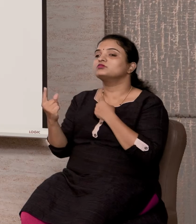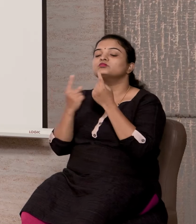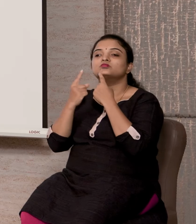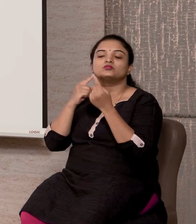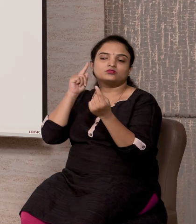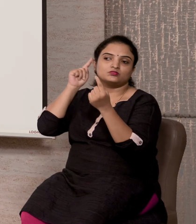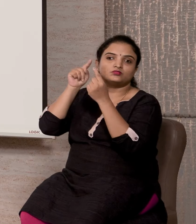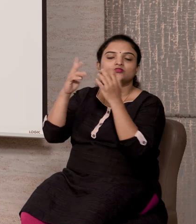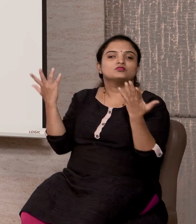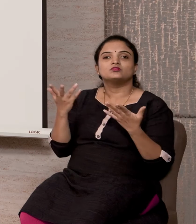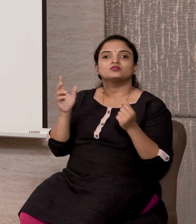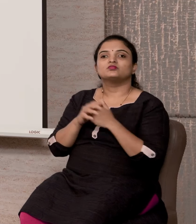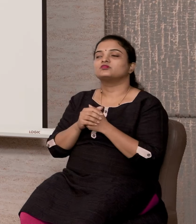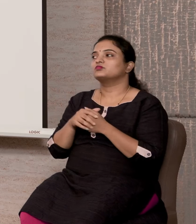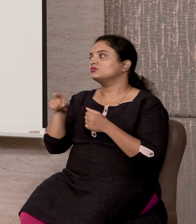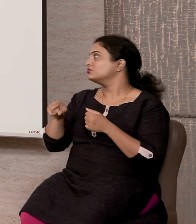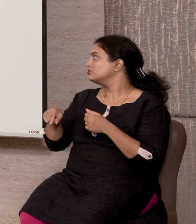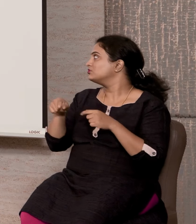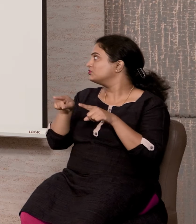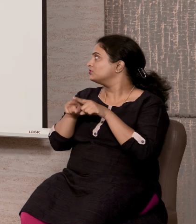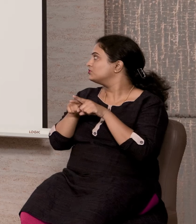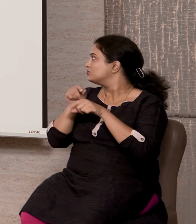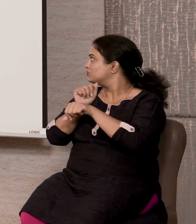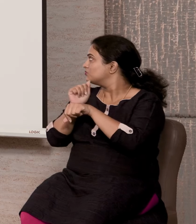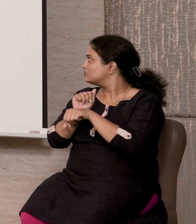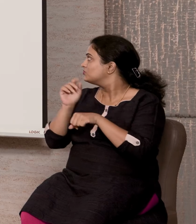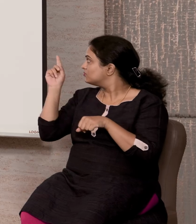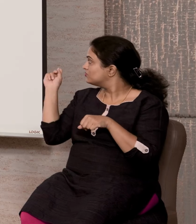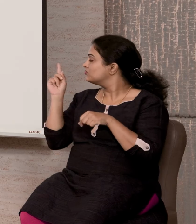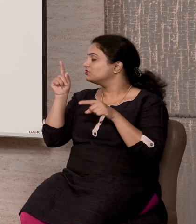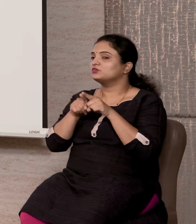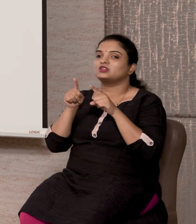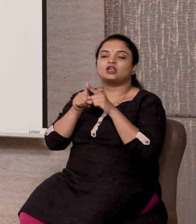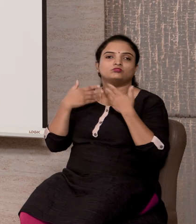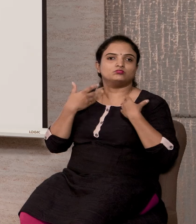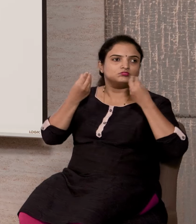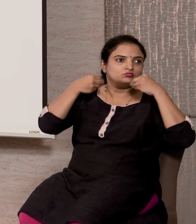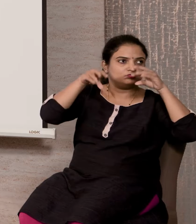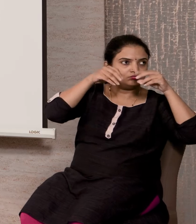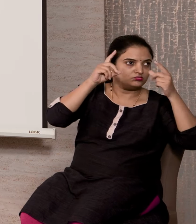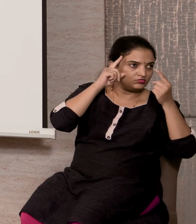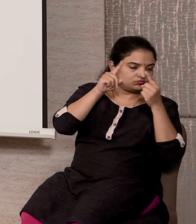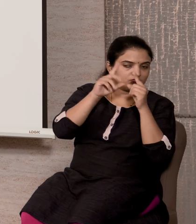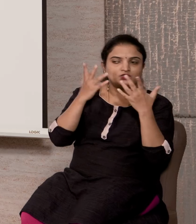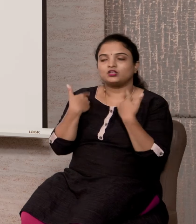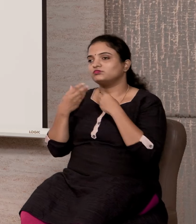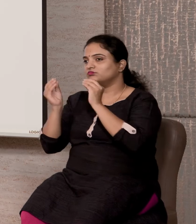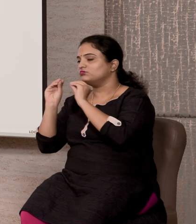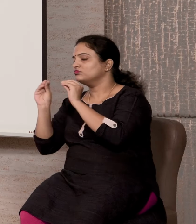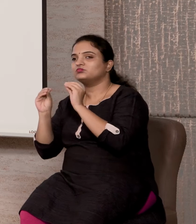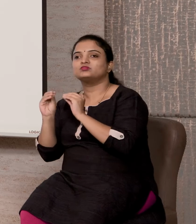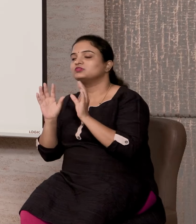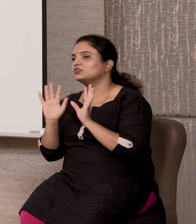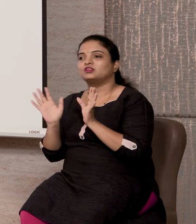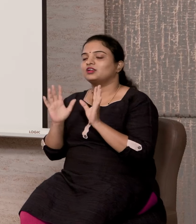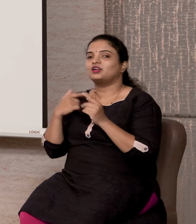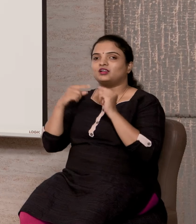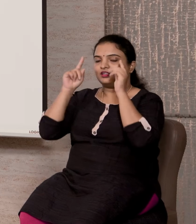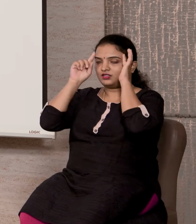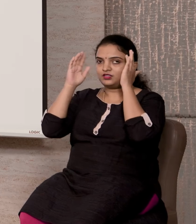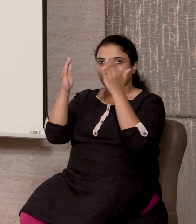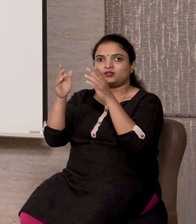focused more of wearing this hat, right? So I'll not be talking about what I do at Salesforce or what I do in the teaching sector, but I'll mostly focus